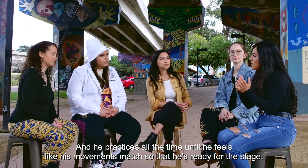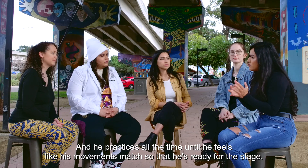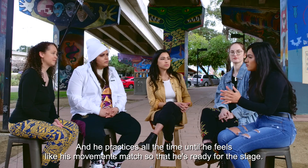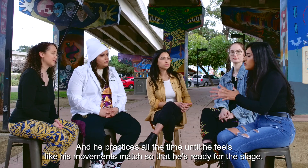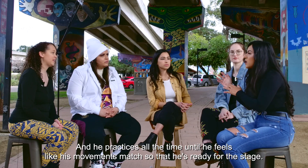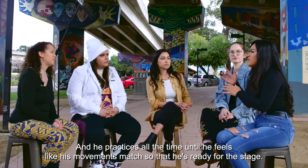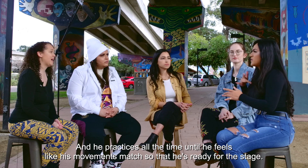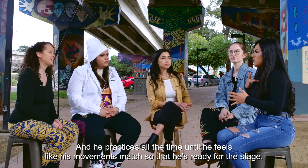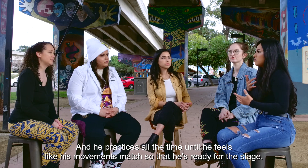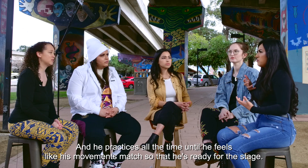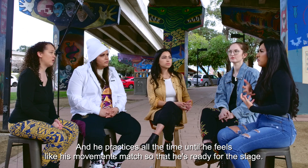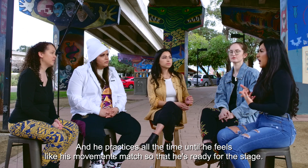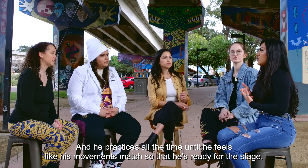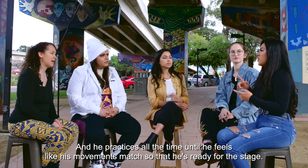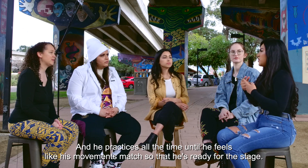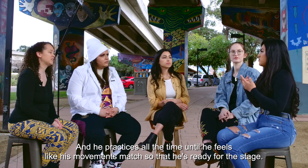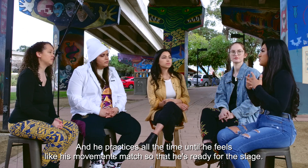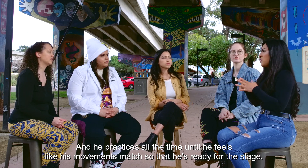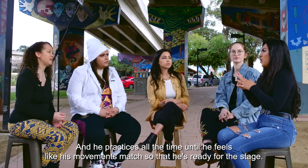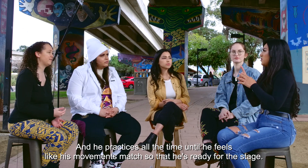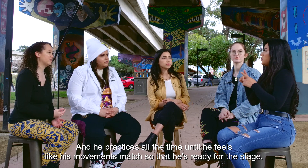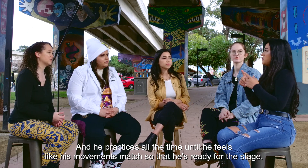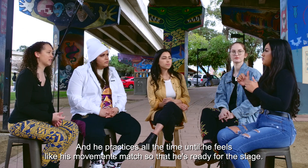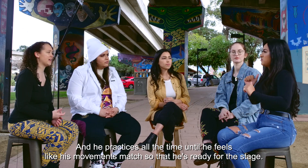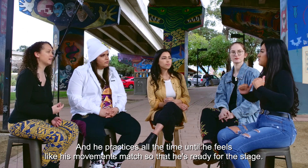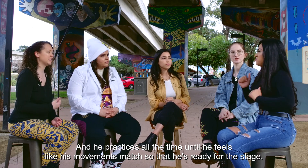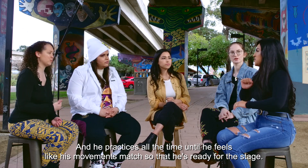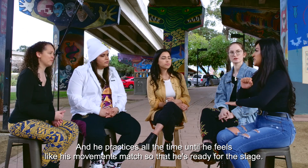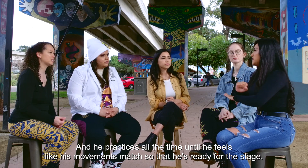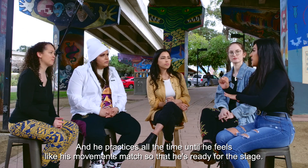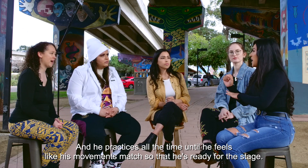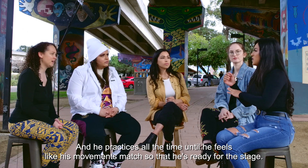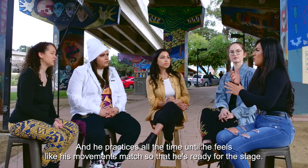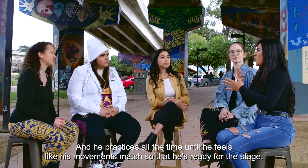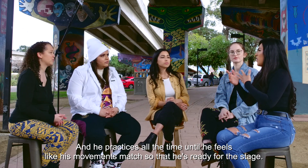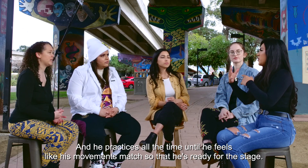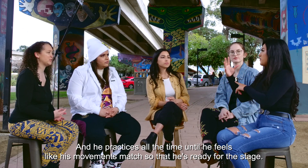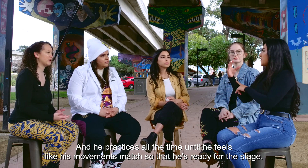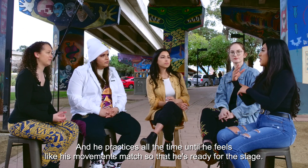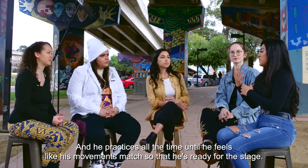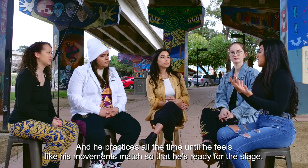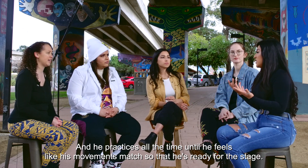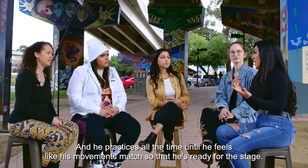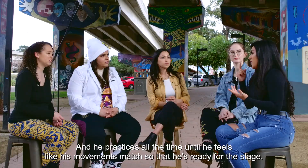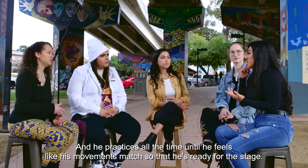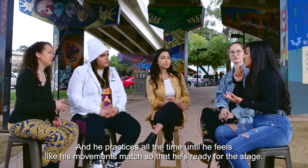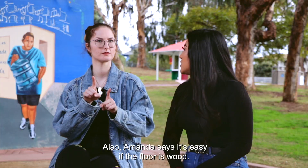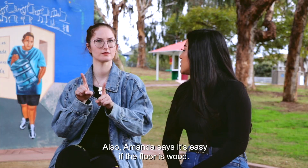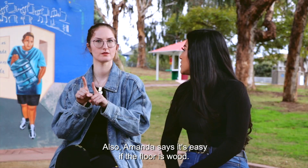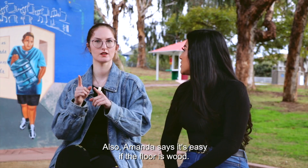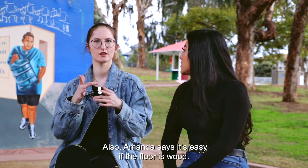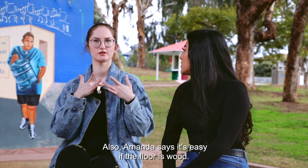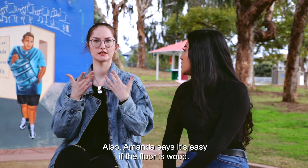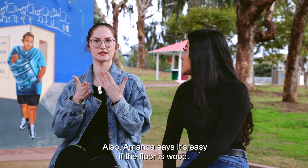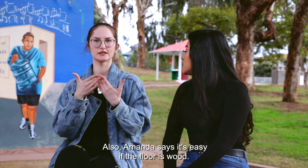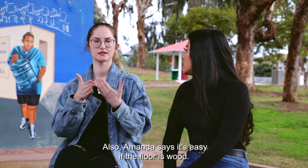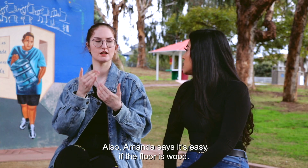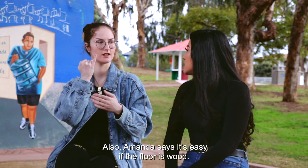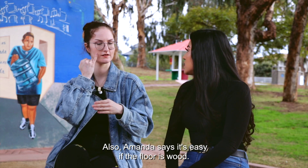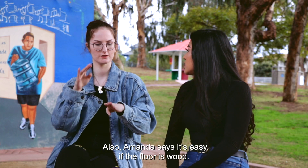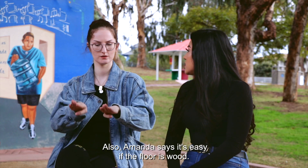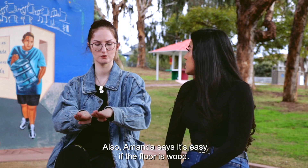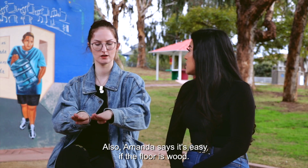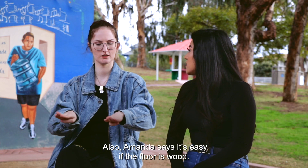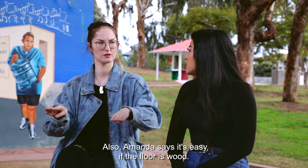beat. And he practices all the time until he feels like his movements match, and then when he's ready for the stage. Also,